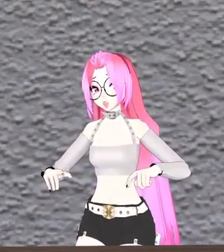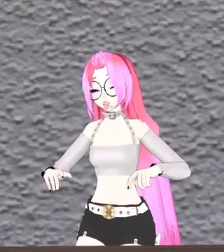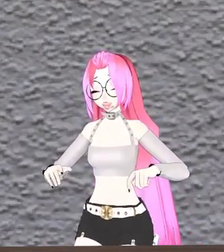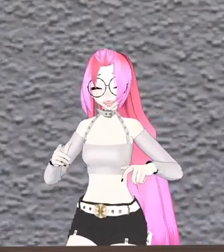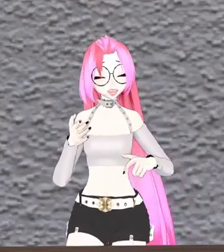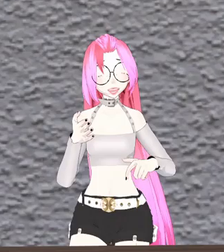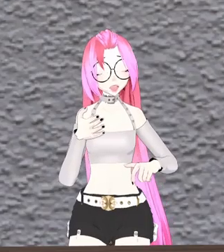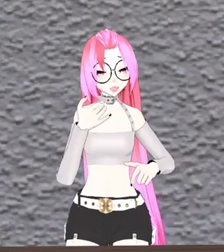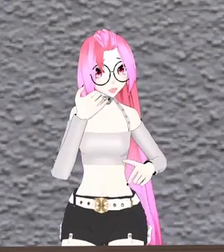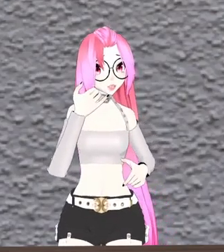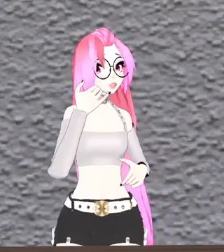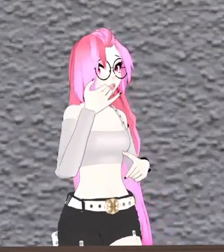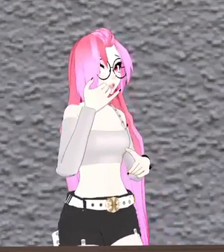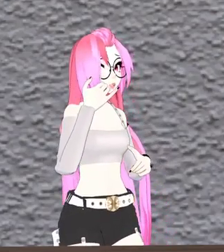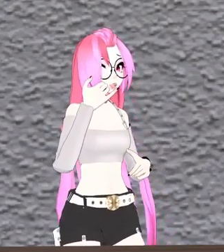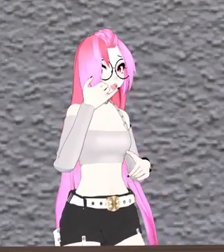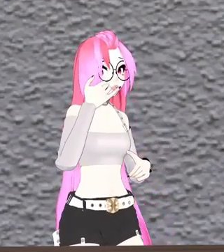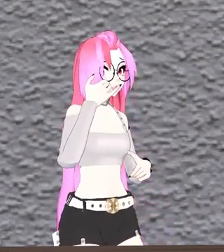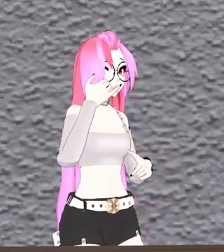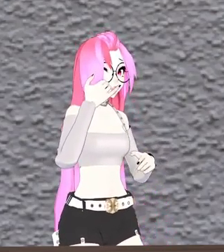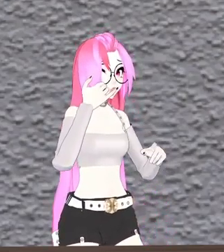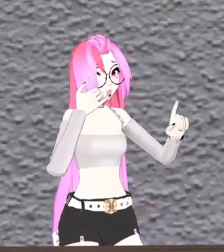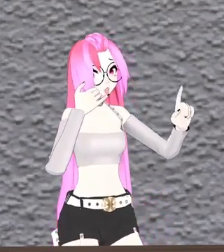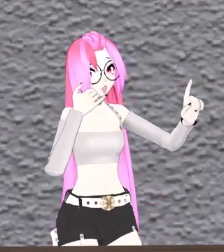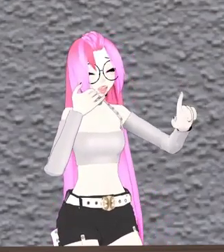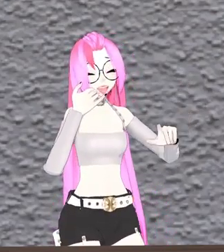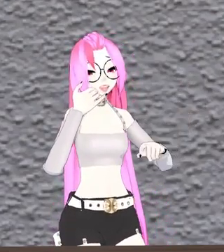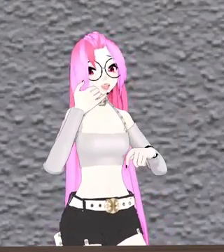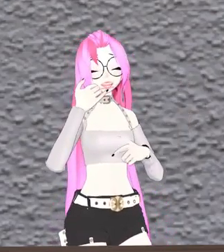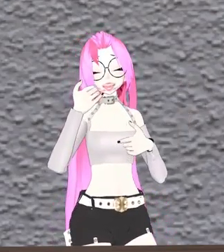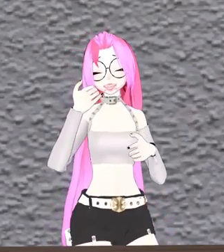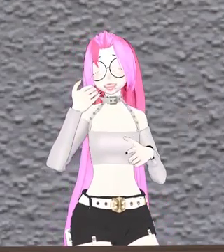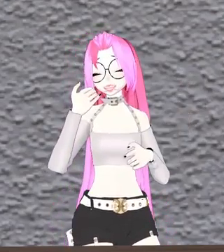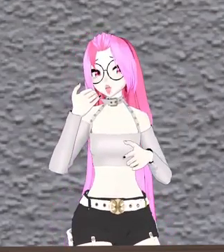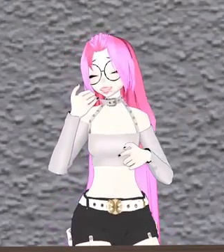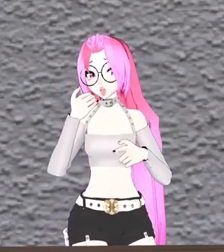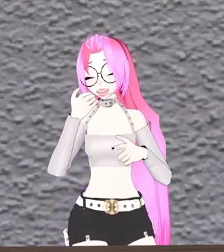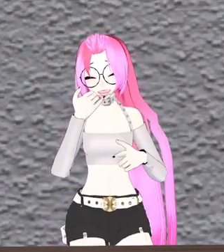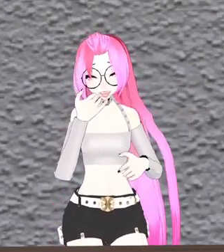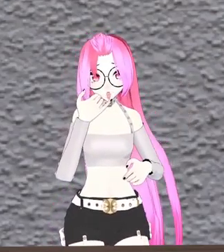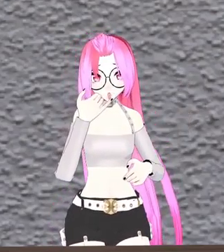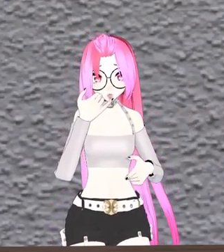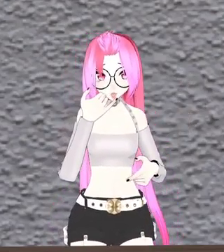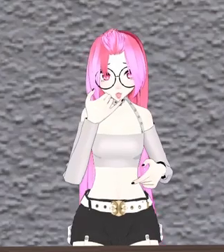that? Yeah, he does! When he's on the thing, and SpongeBob's walking away, and SpongeBob's not responding, he's like,